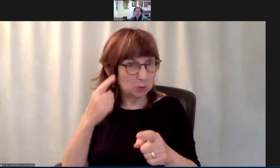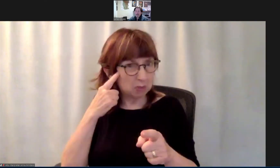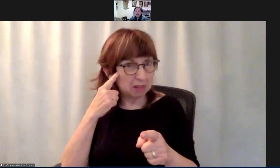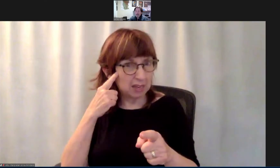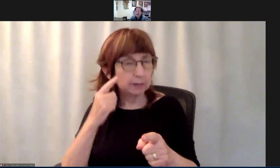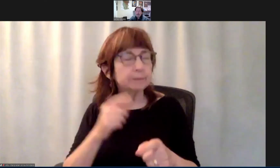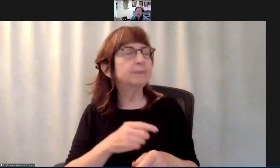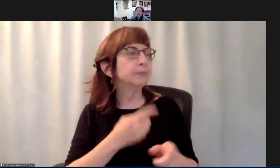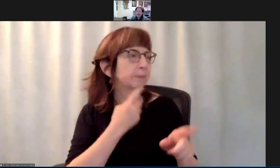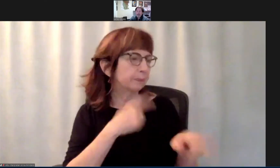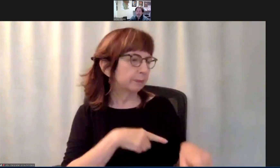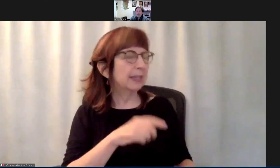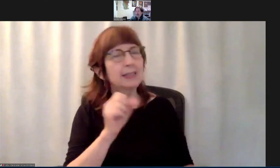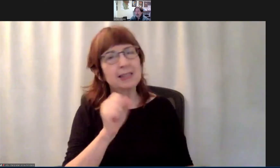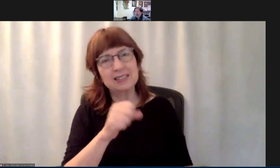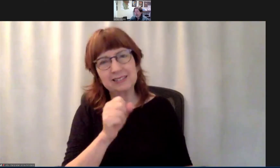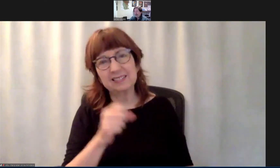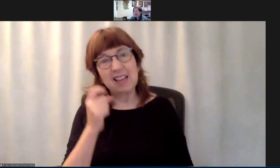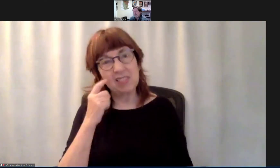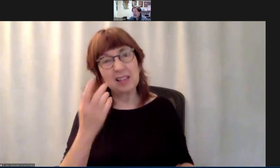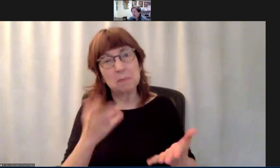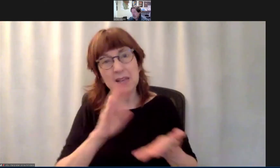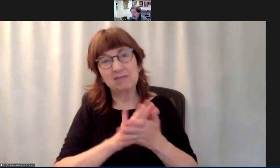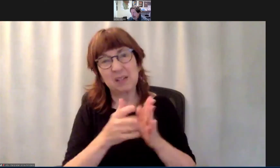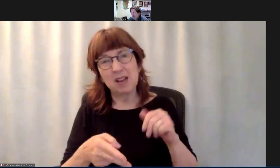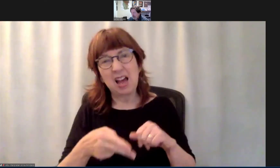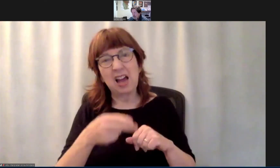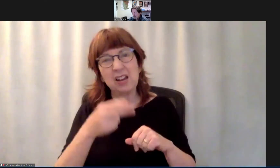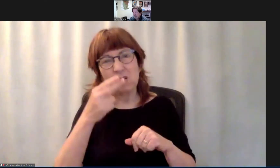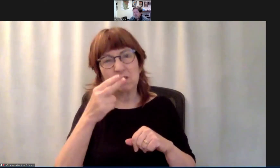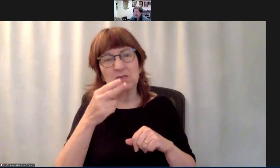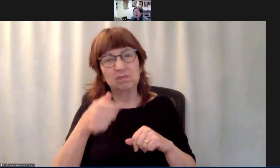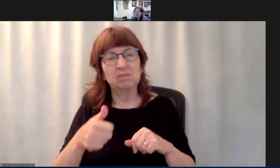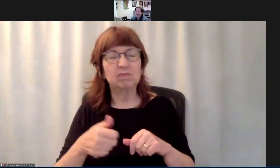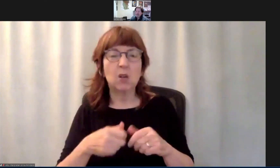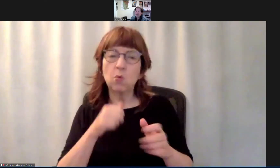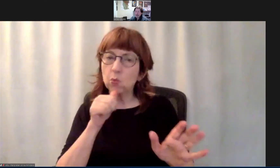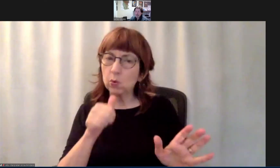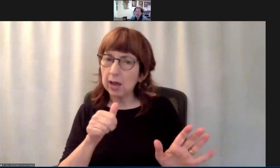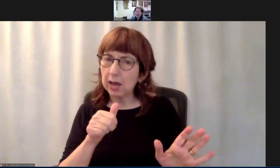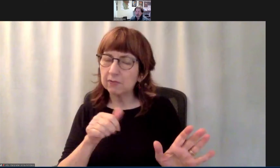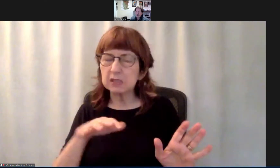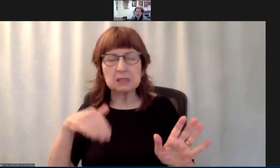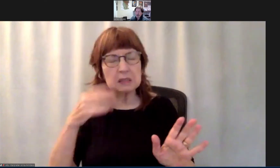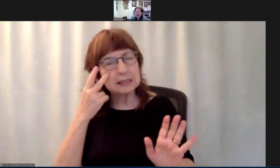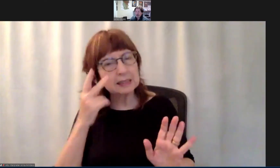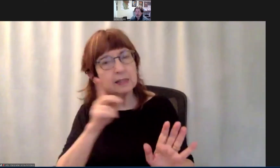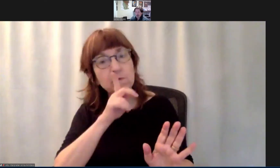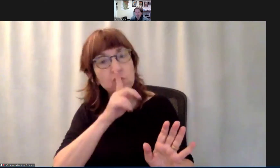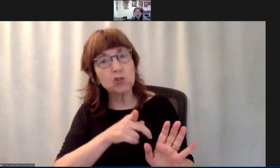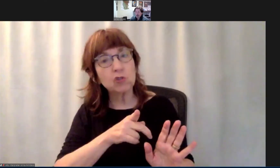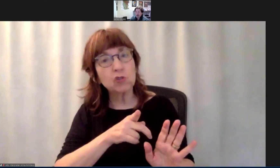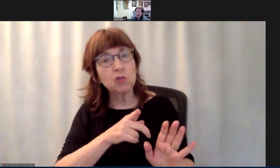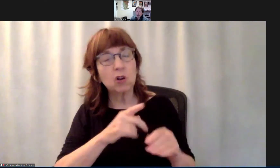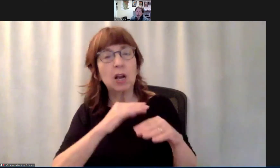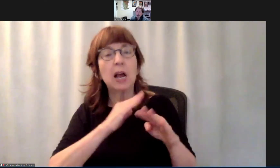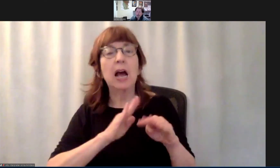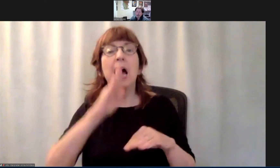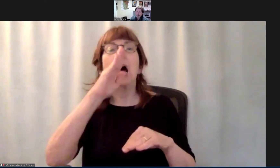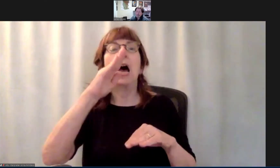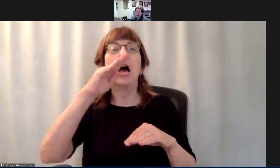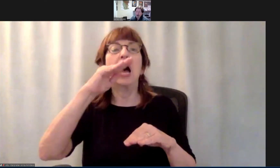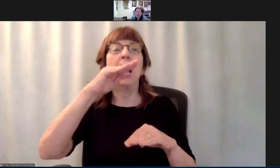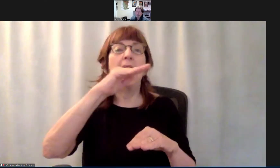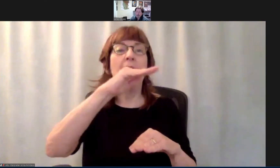Yeah, I think it may get higher. We haven't seen for sure